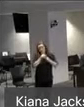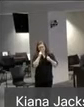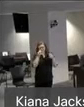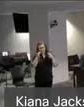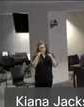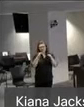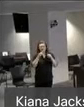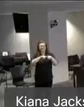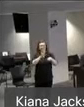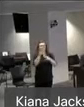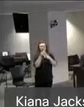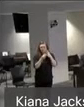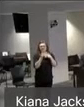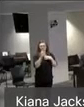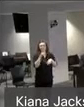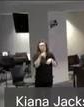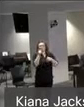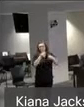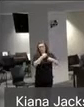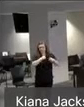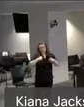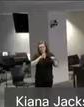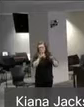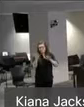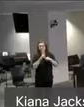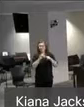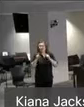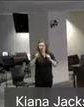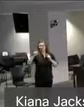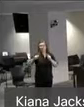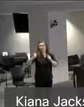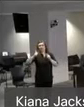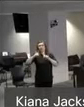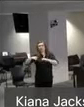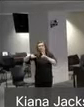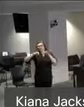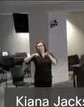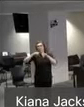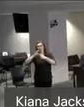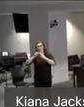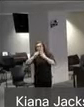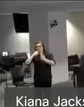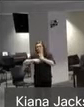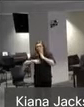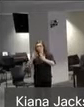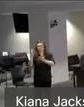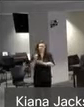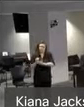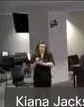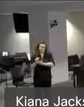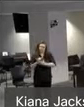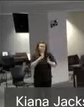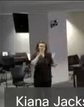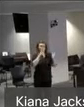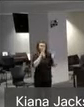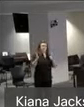on vendor and option. But as said before, the lowest standard option will be zero for the next year, and the